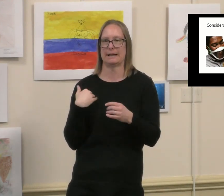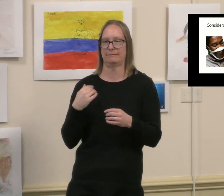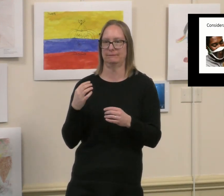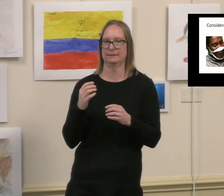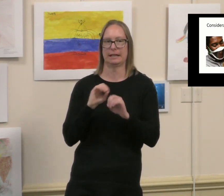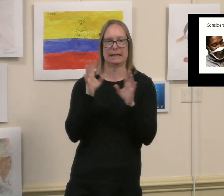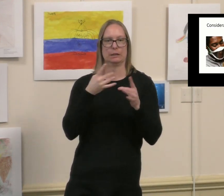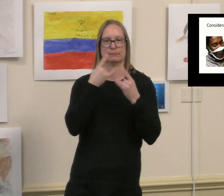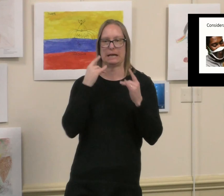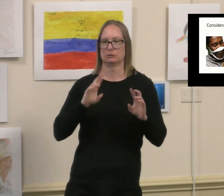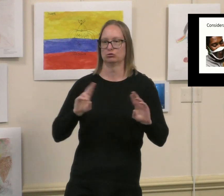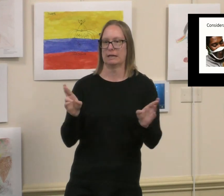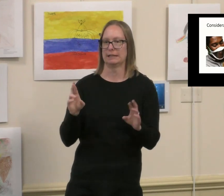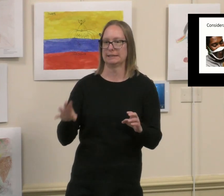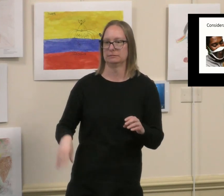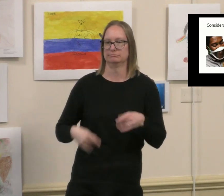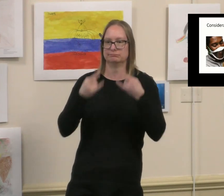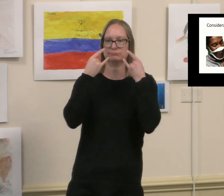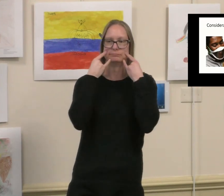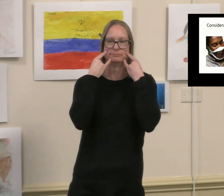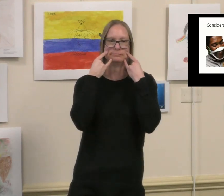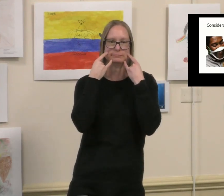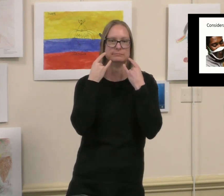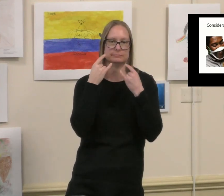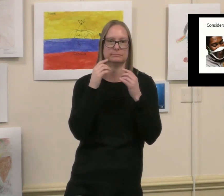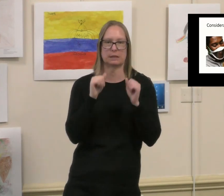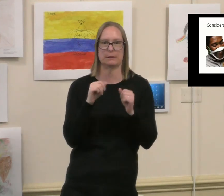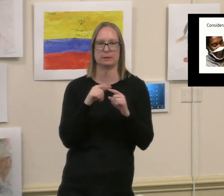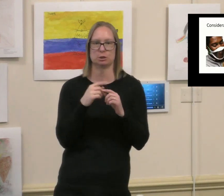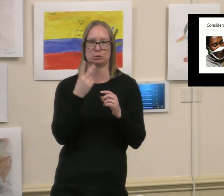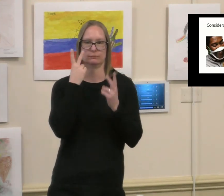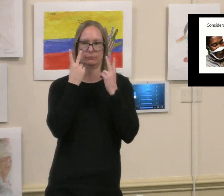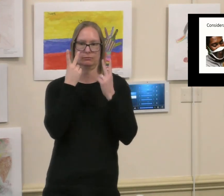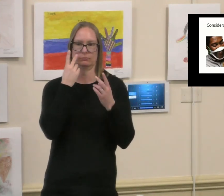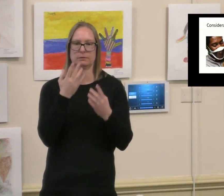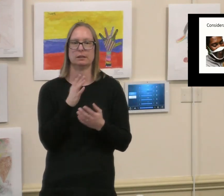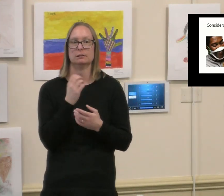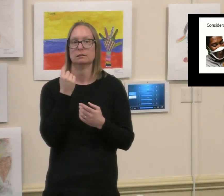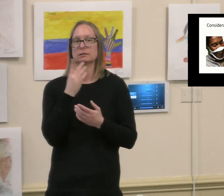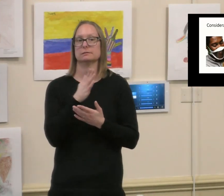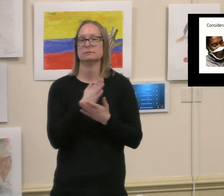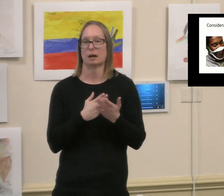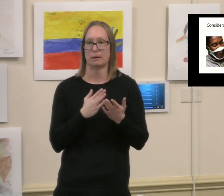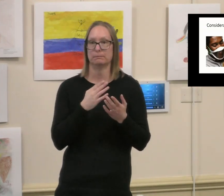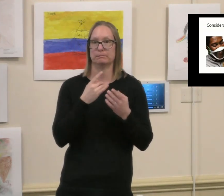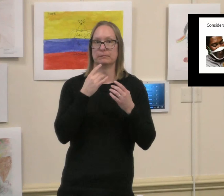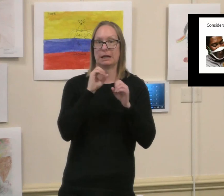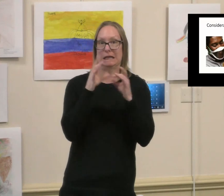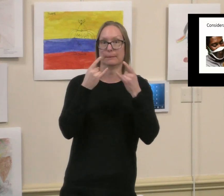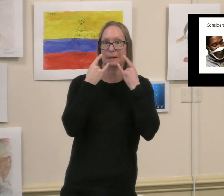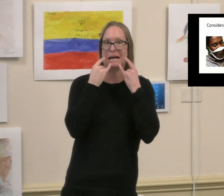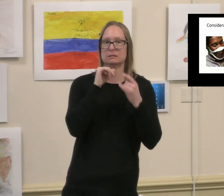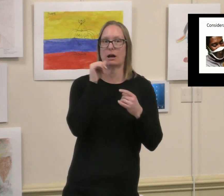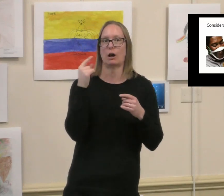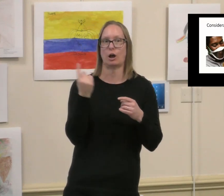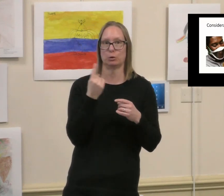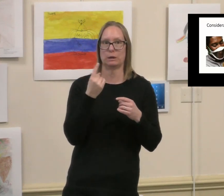trying to communicate with a mask. So making sure that you have a clear mask ready so that a deaf person is able to see your mouth and your facial